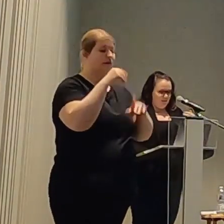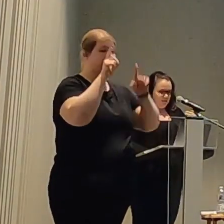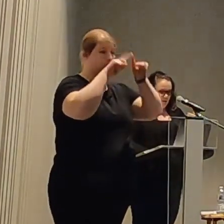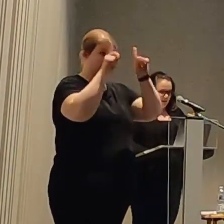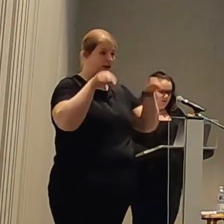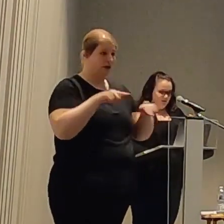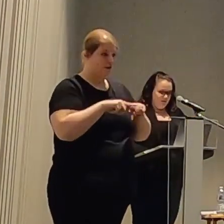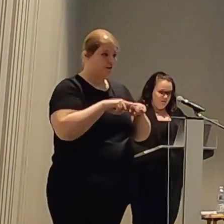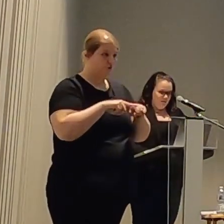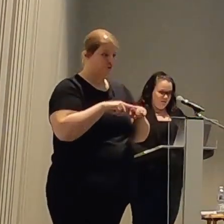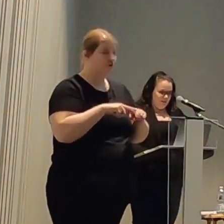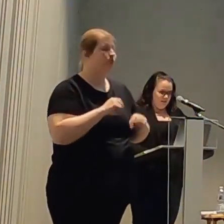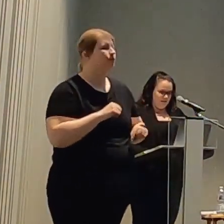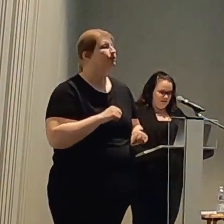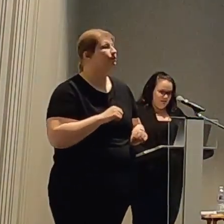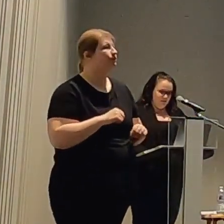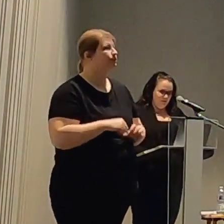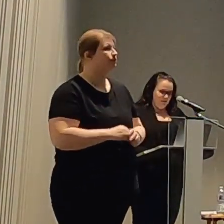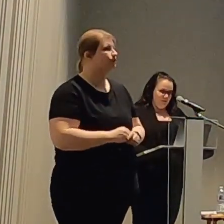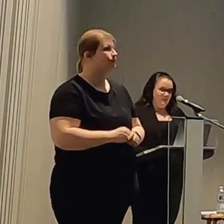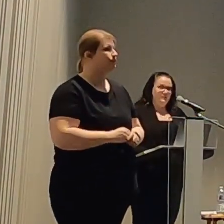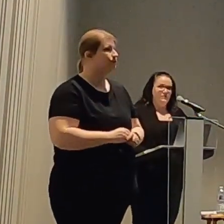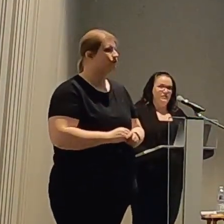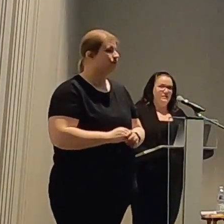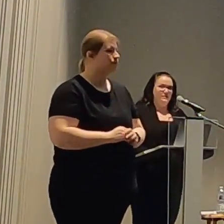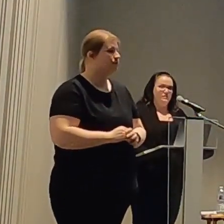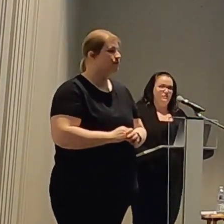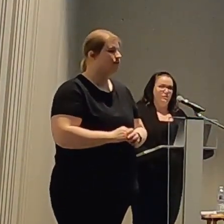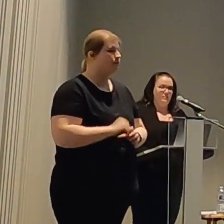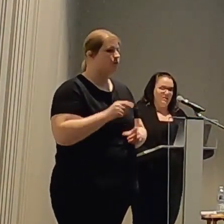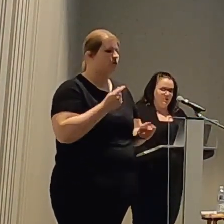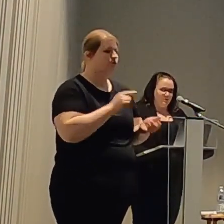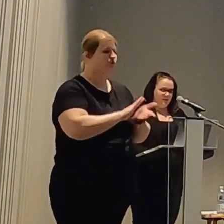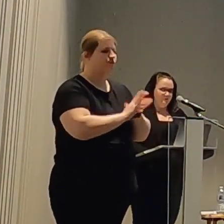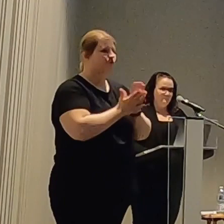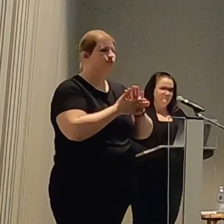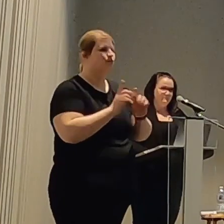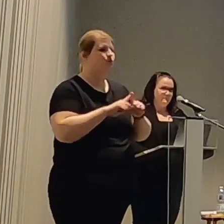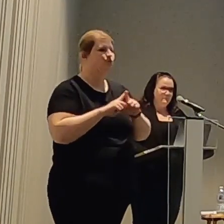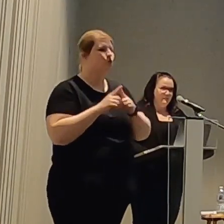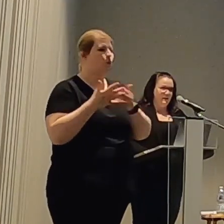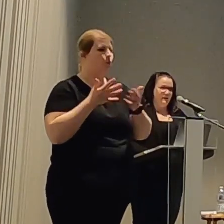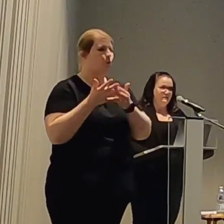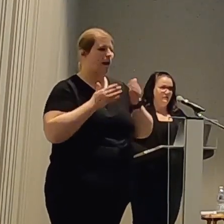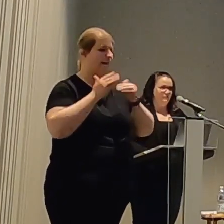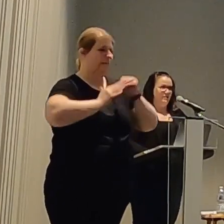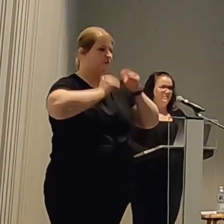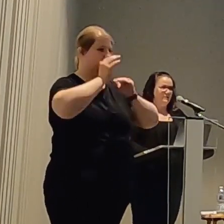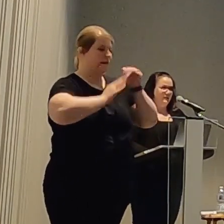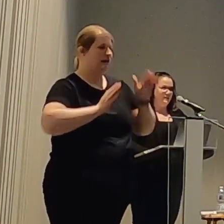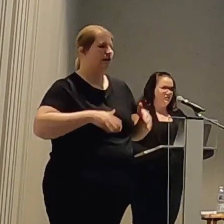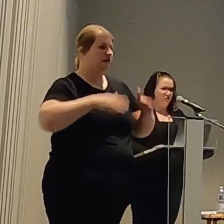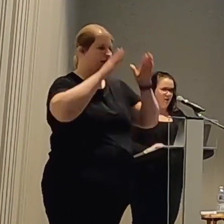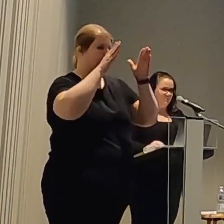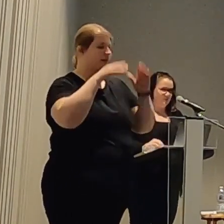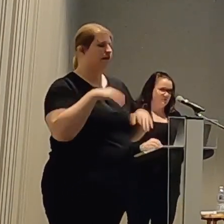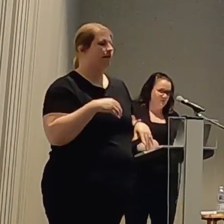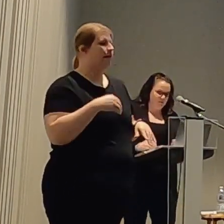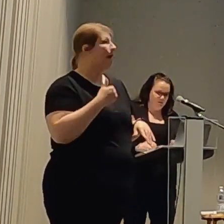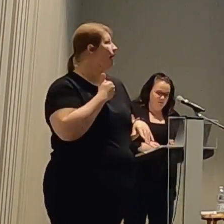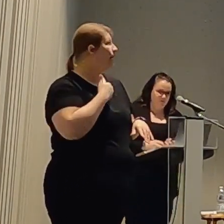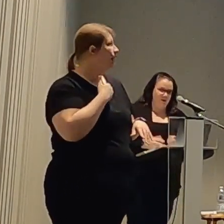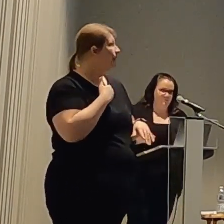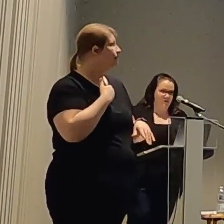what she's done is turned it into a gray building, and the gray building has